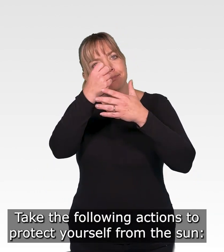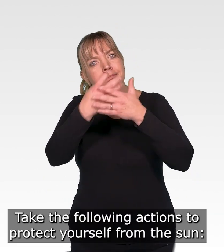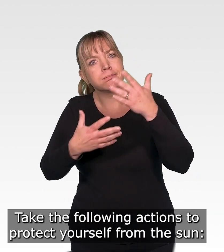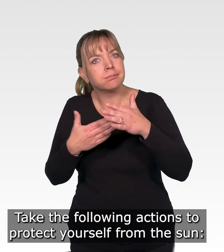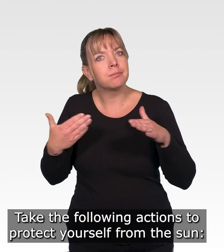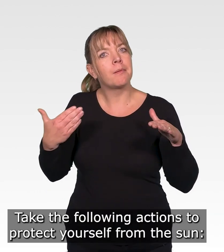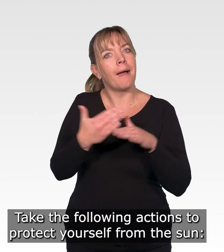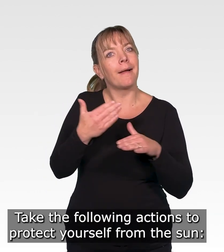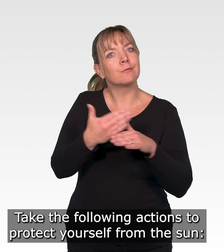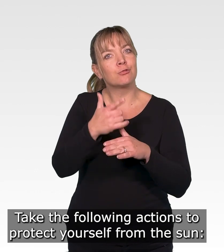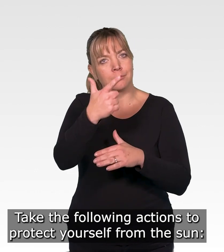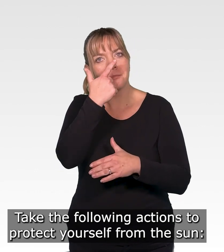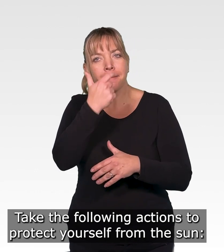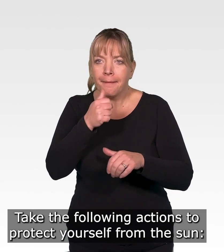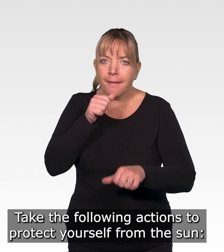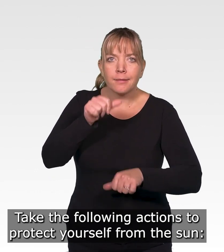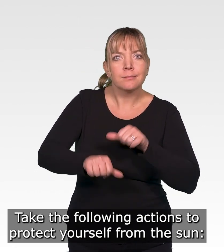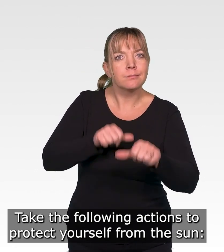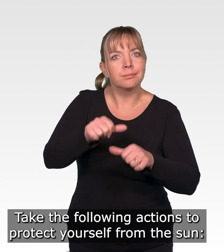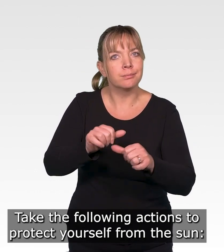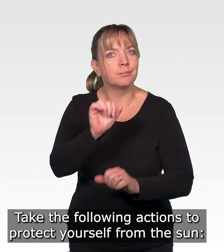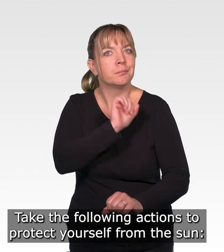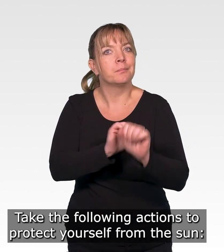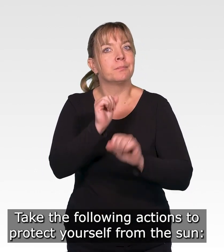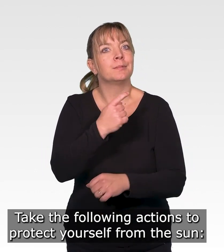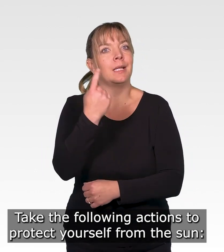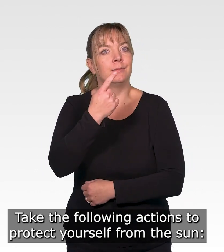Take the following actions to protect yourself from the sun.